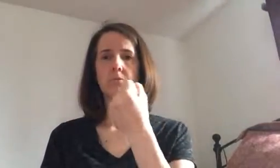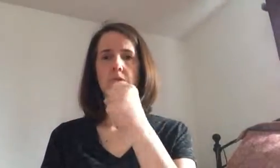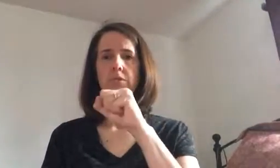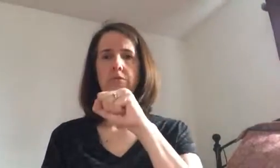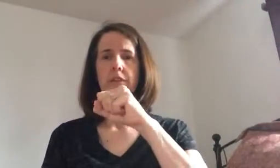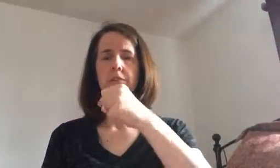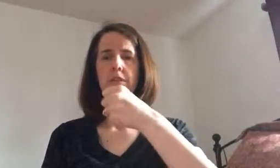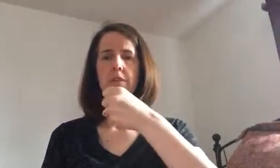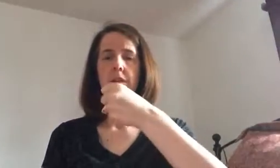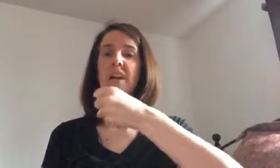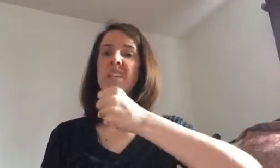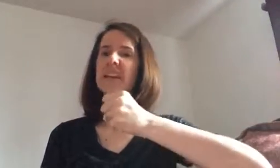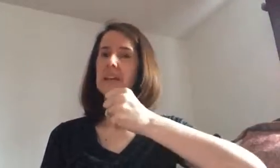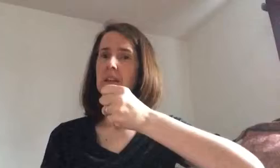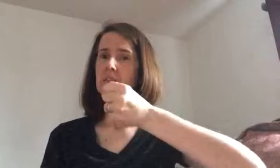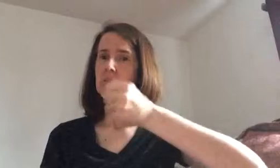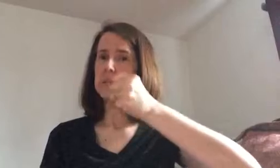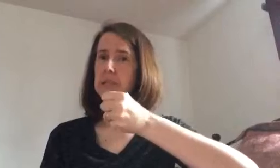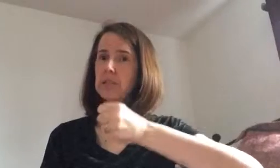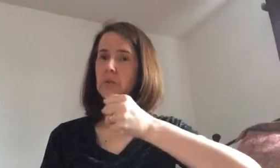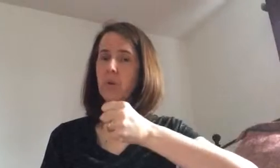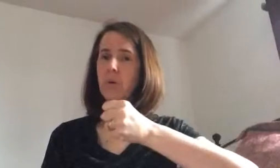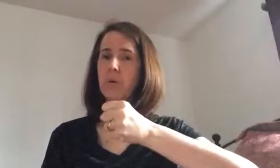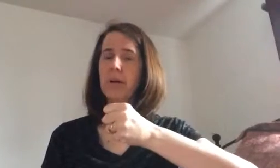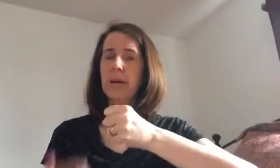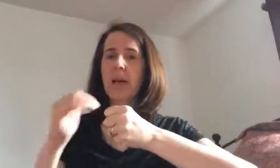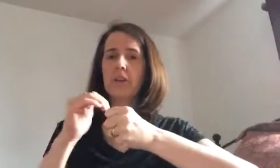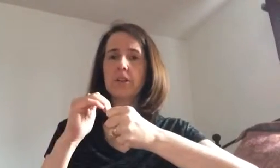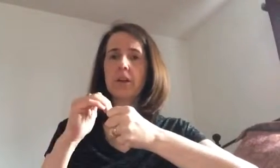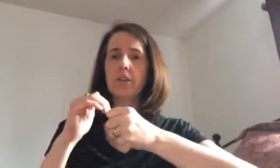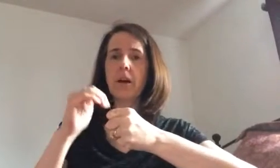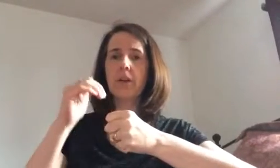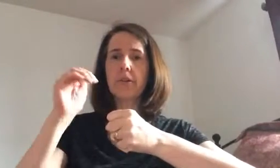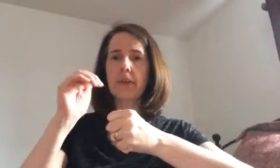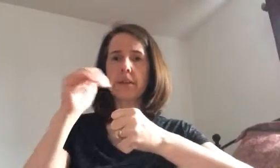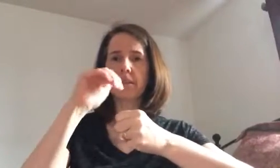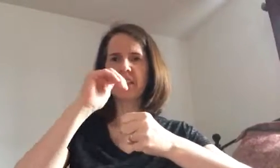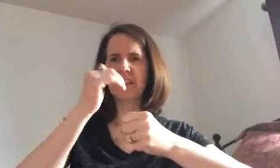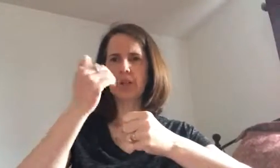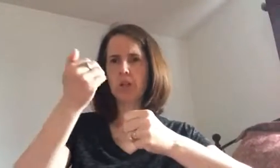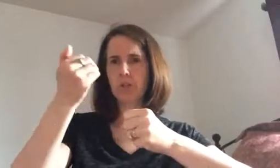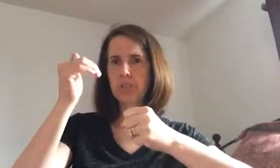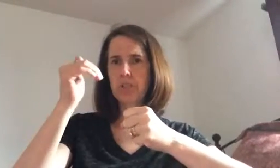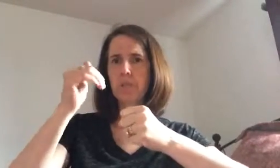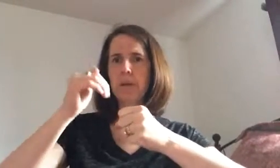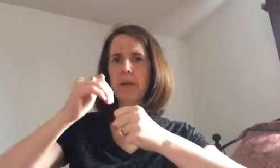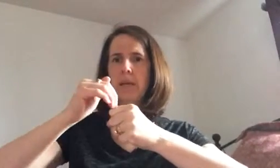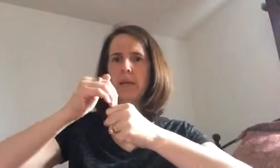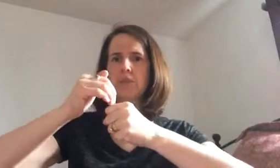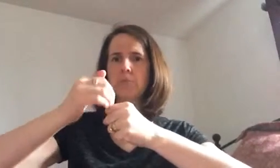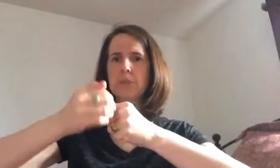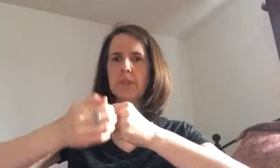just a fist. And now you're going to pretend like it's a roll, and you're going to take your other hand in like a curvy shape and just pretend